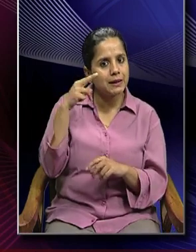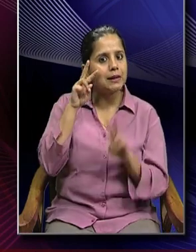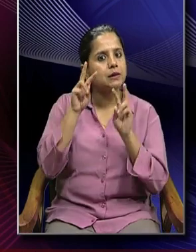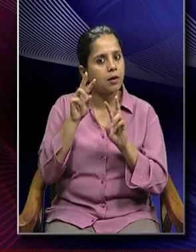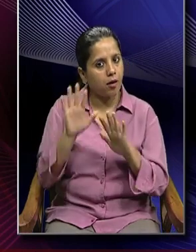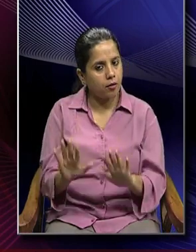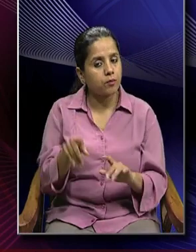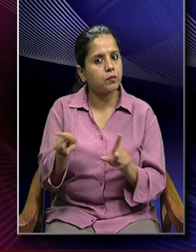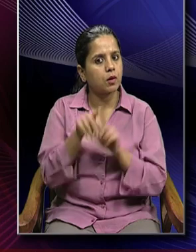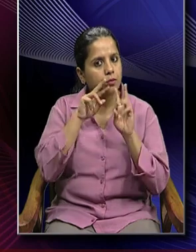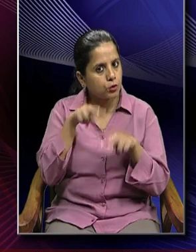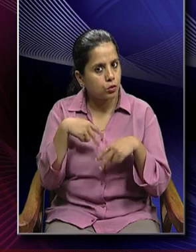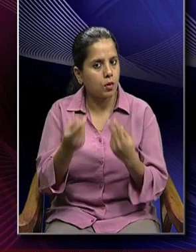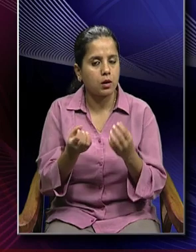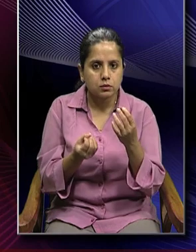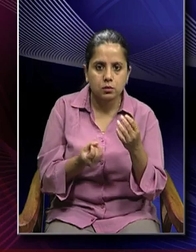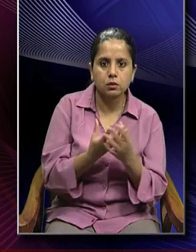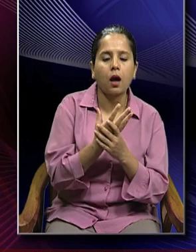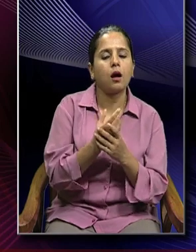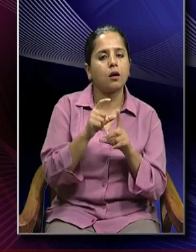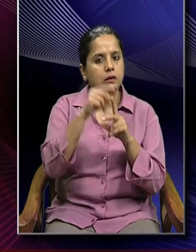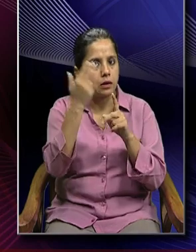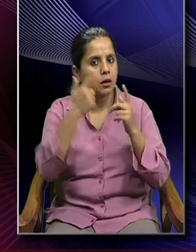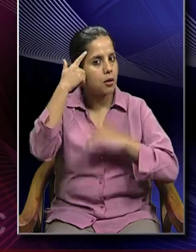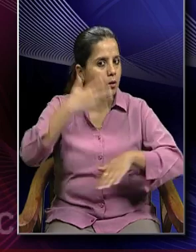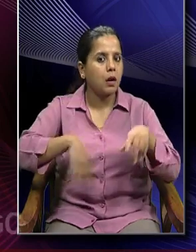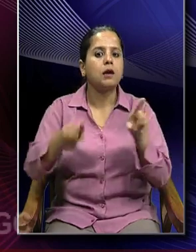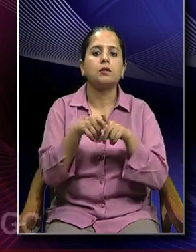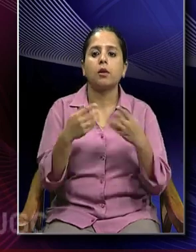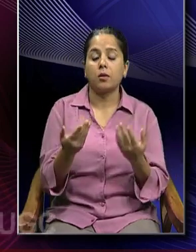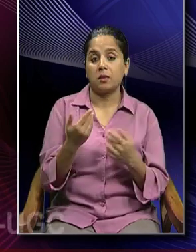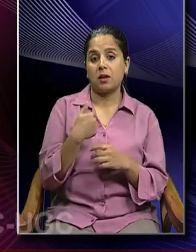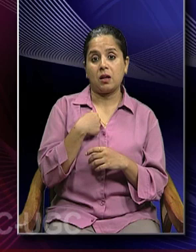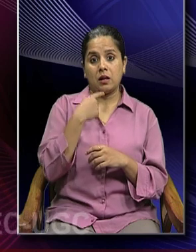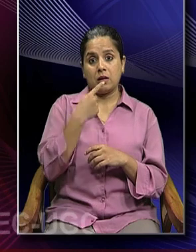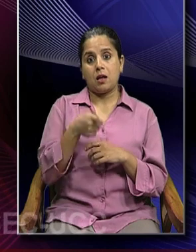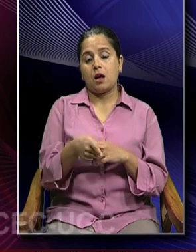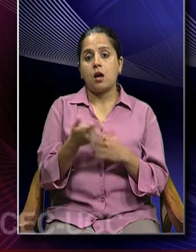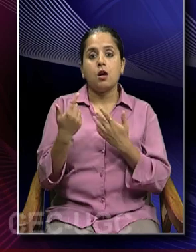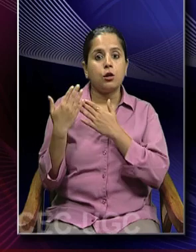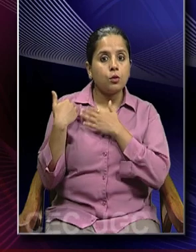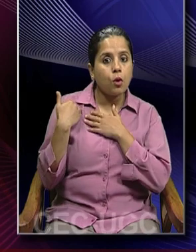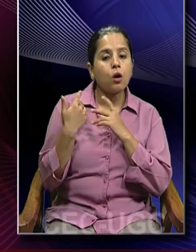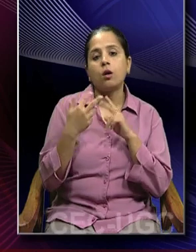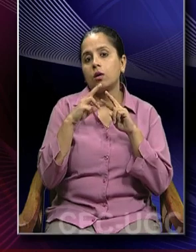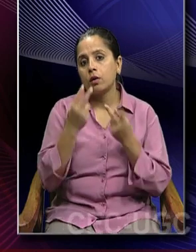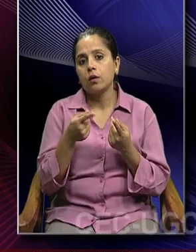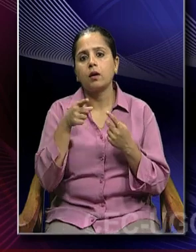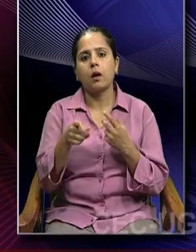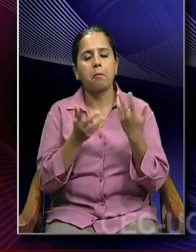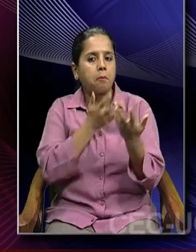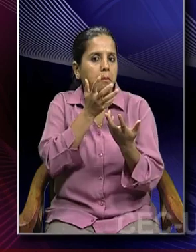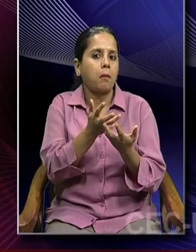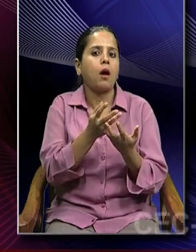accordingly responses and initiatives are designed. Rather, I would say these responses and initiatives, they are the customized